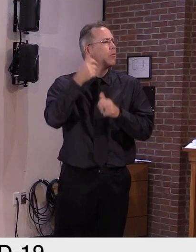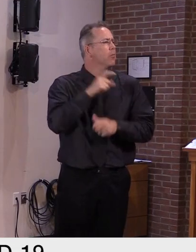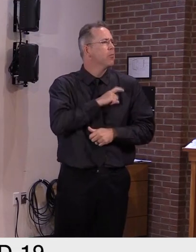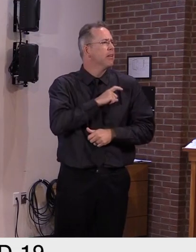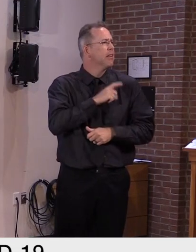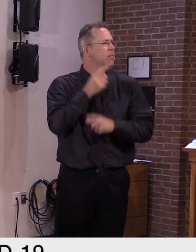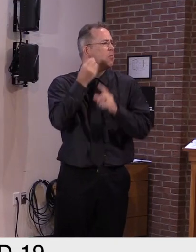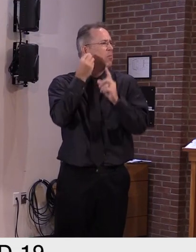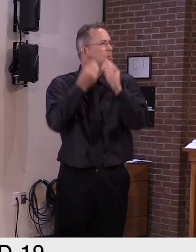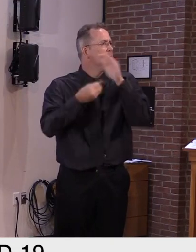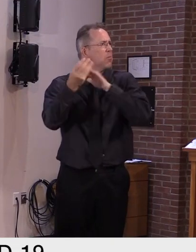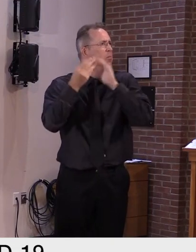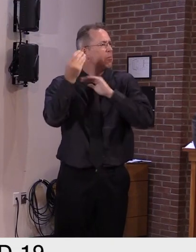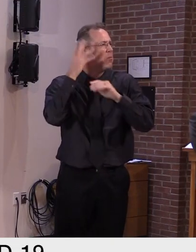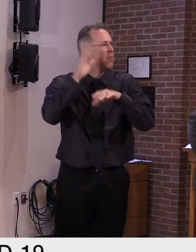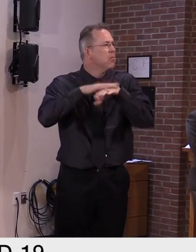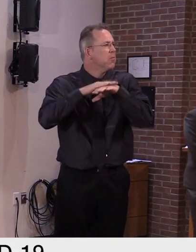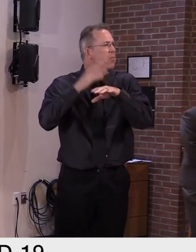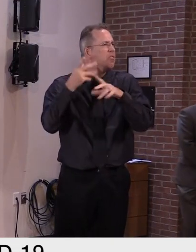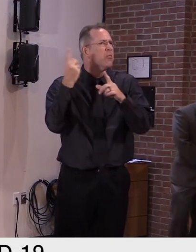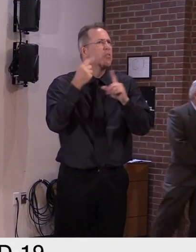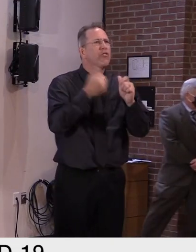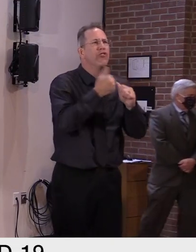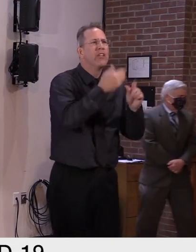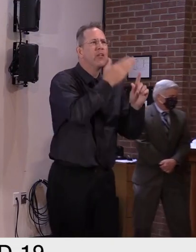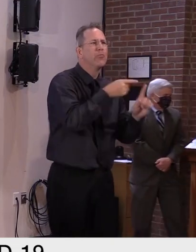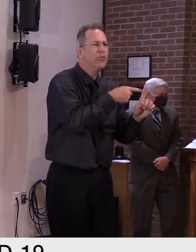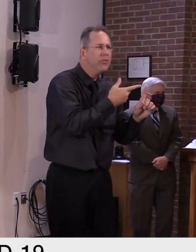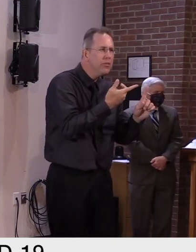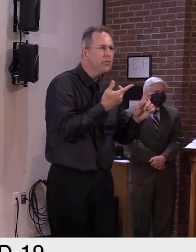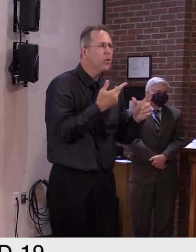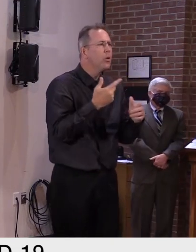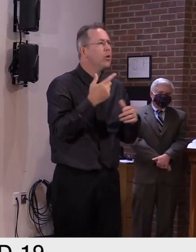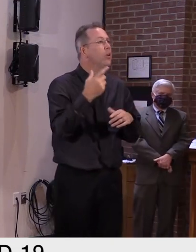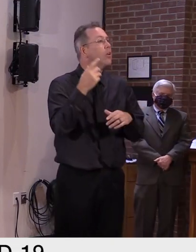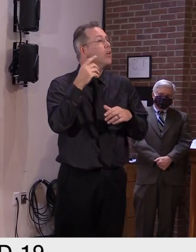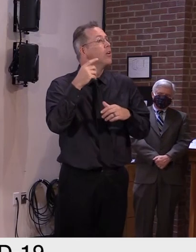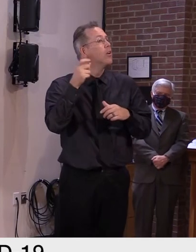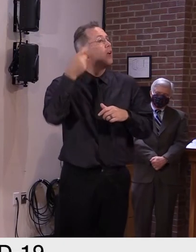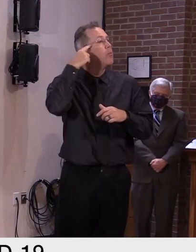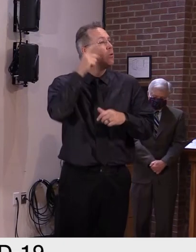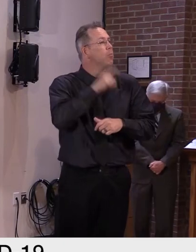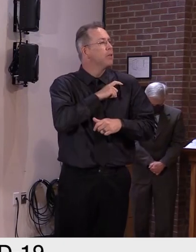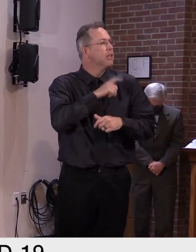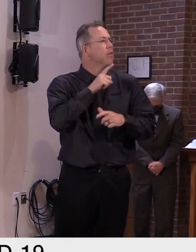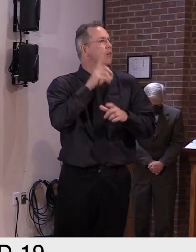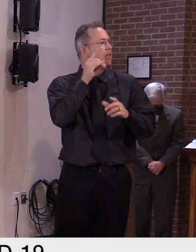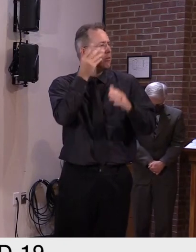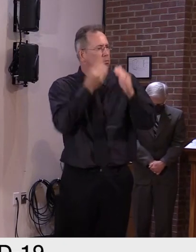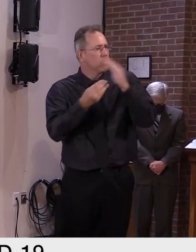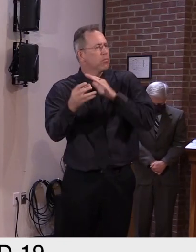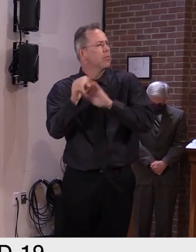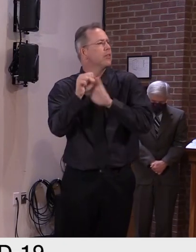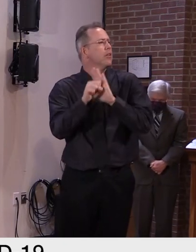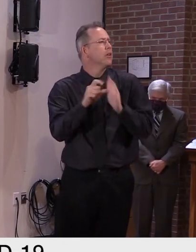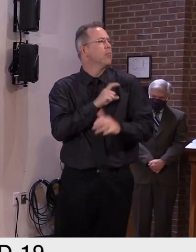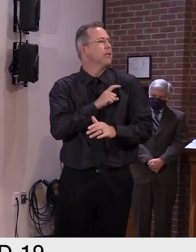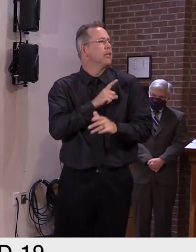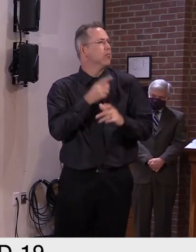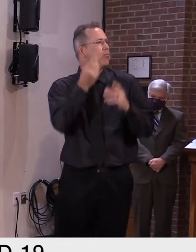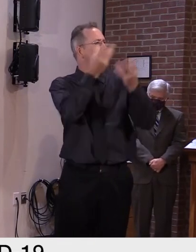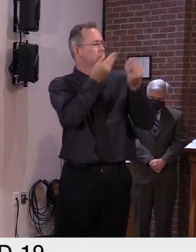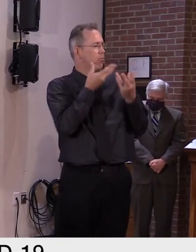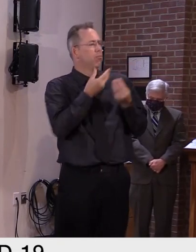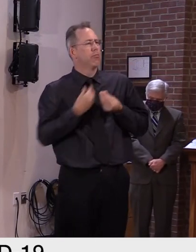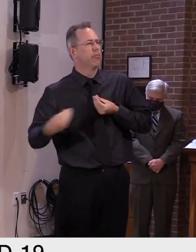engaged with the state police. We want to make sure that we're doing everything we can to try and investigate this and sort it out